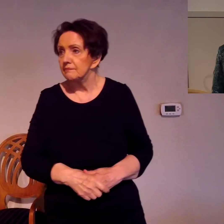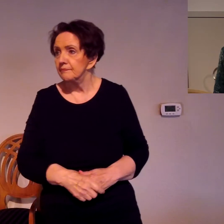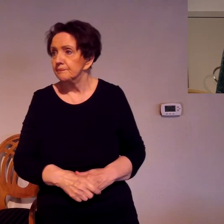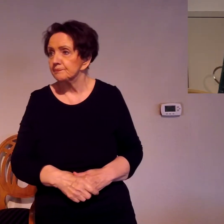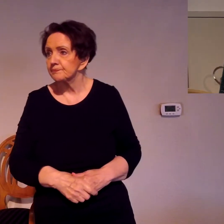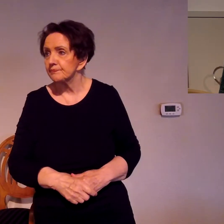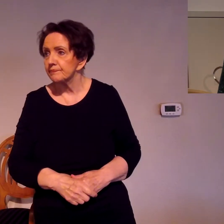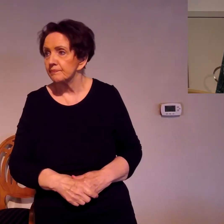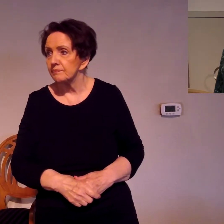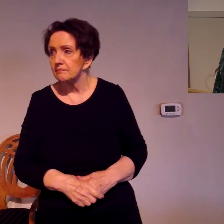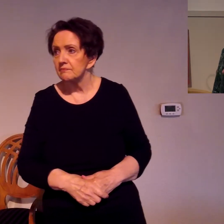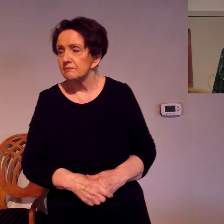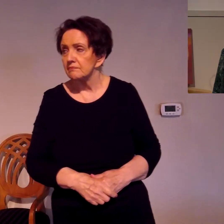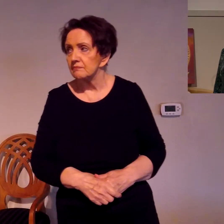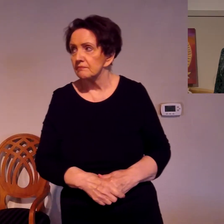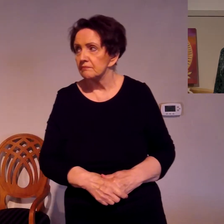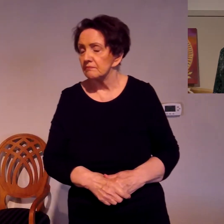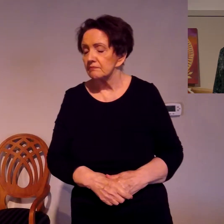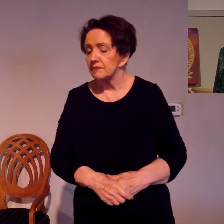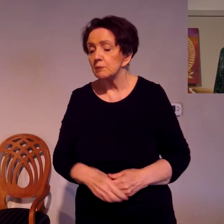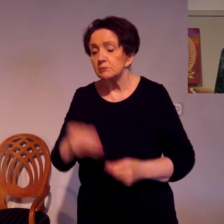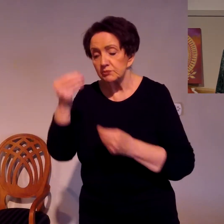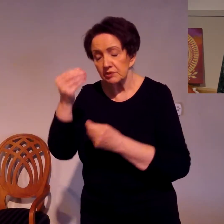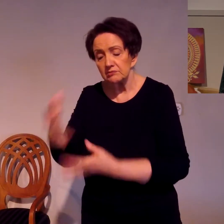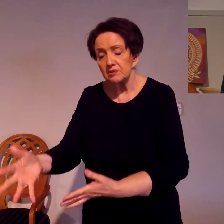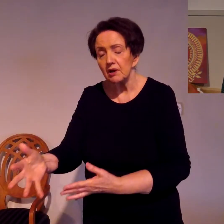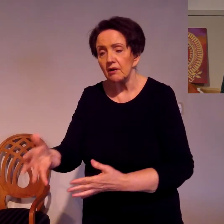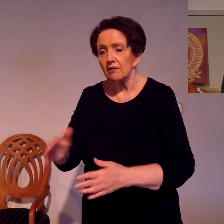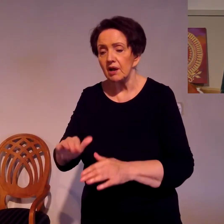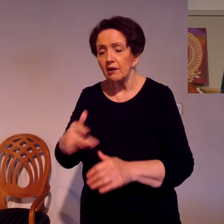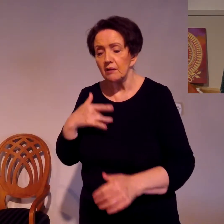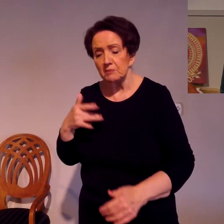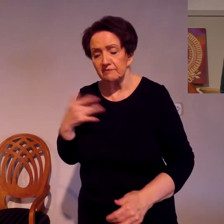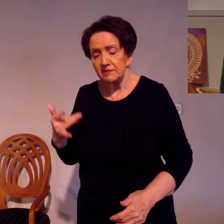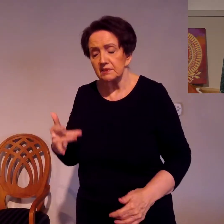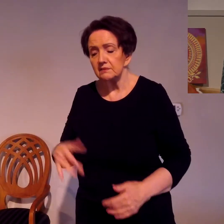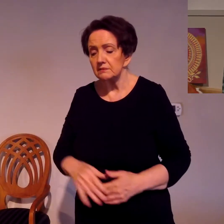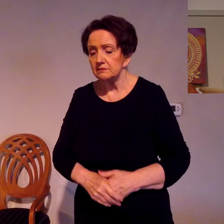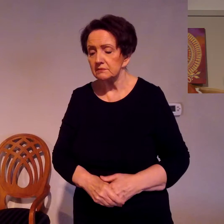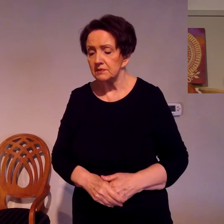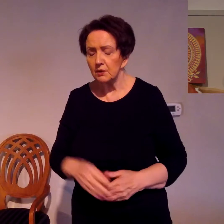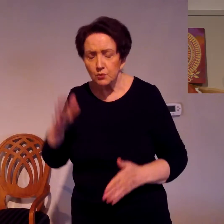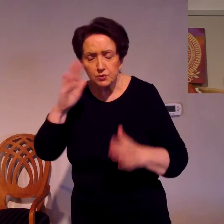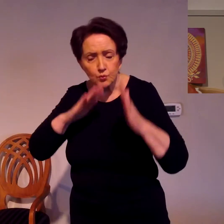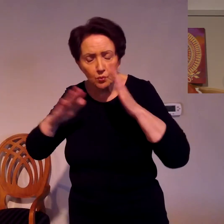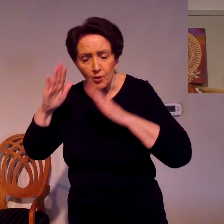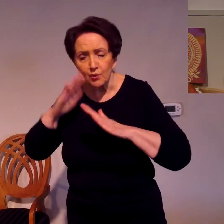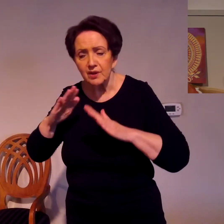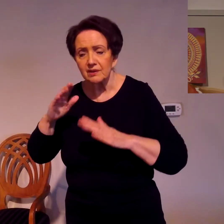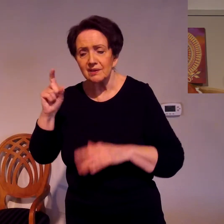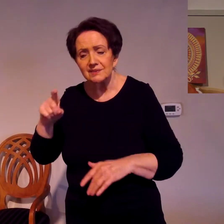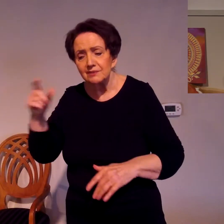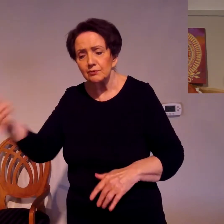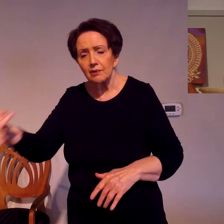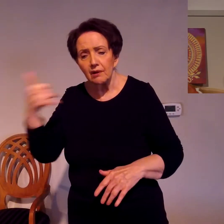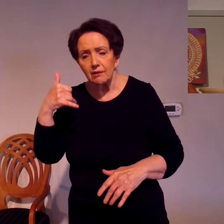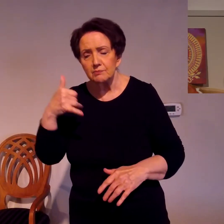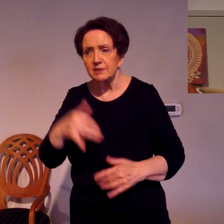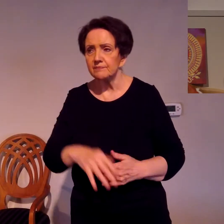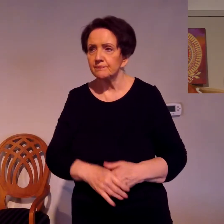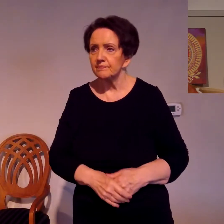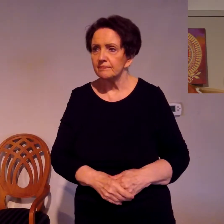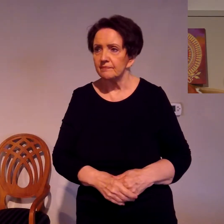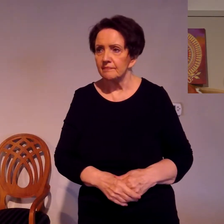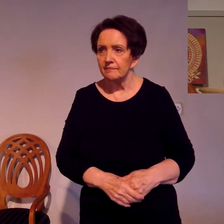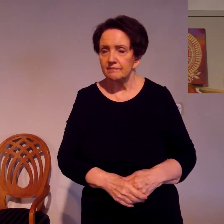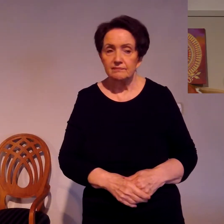Now, let me tell you how I feel. I was worried, and I need for you to call me. Is that